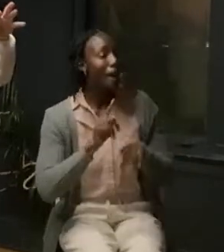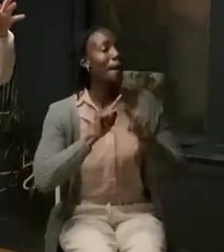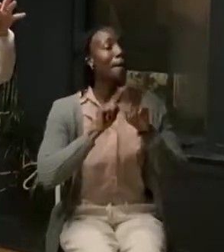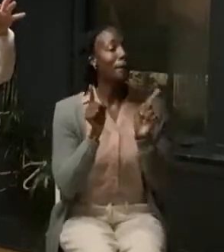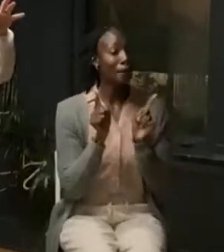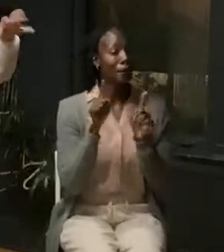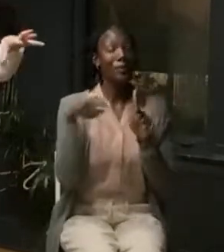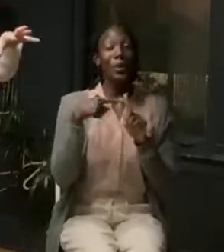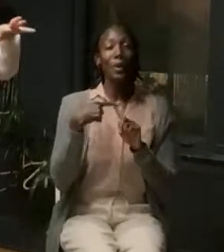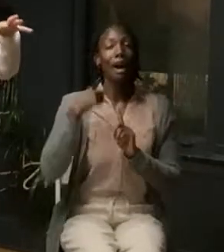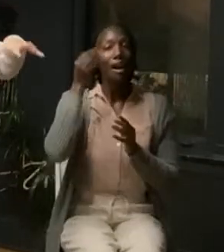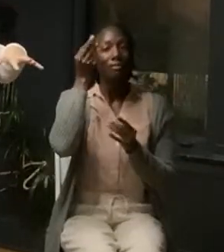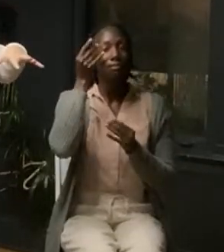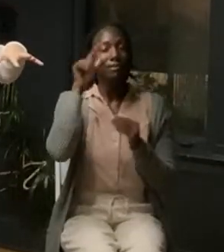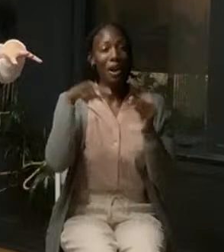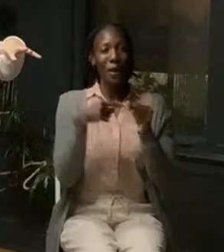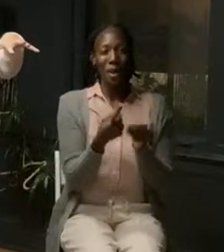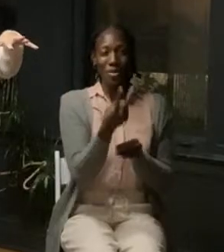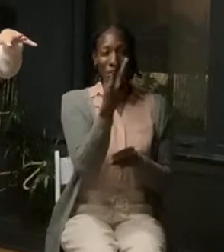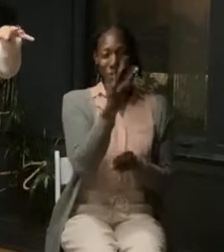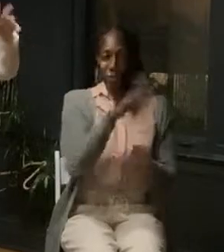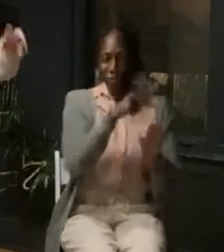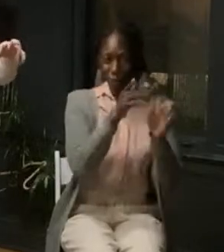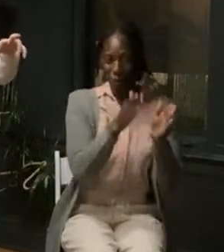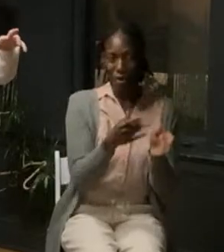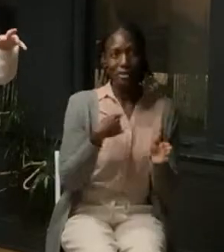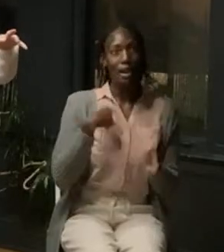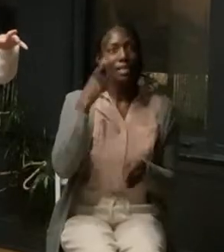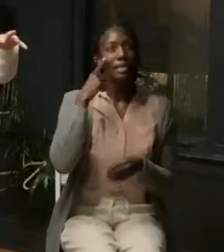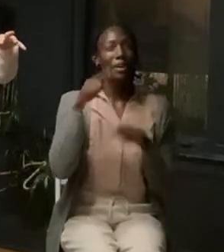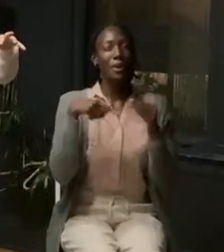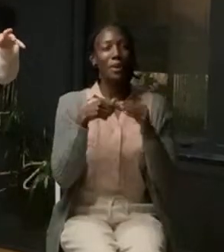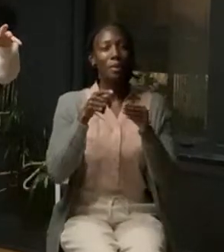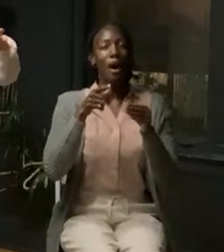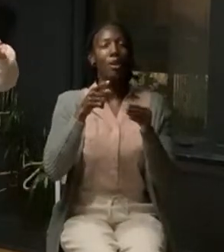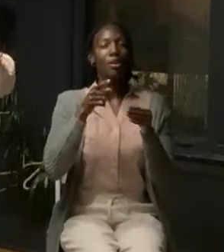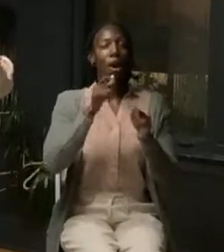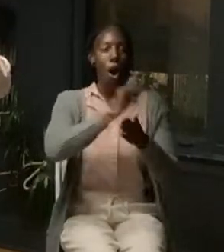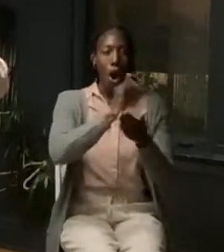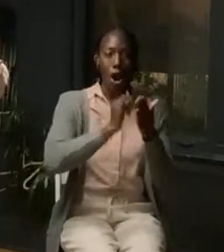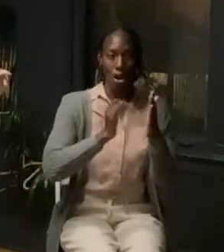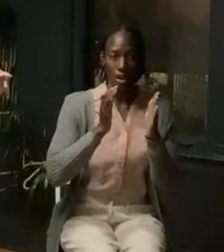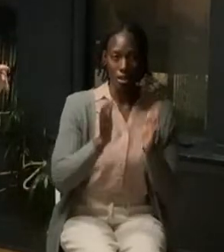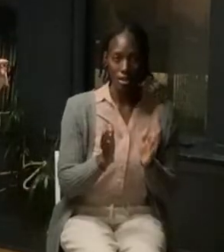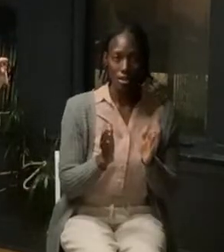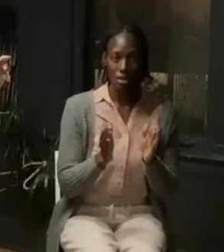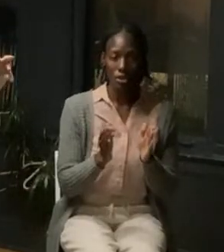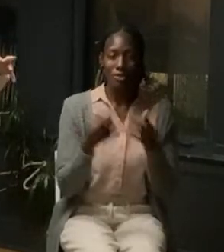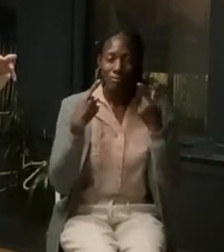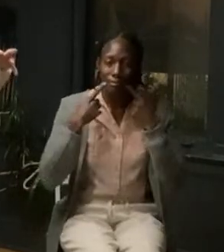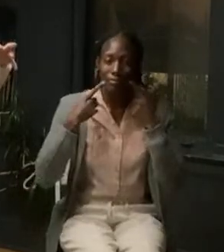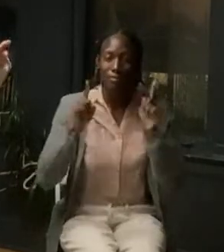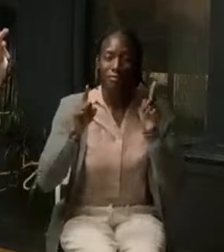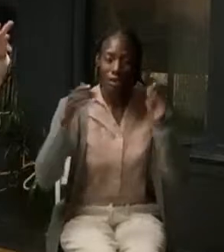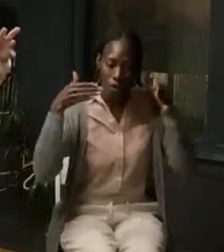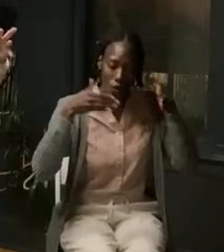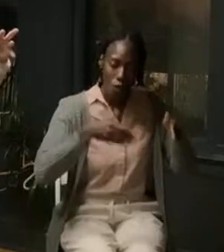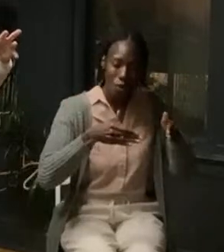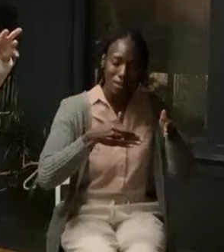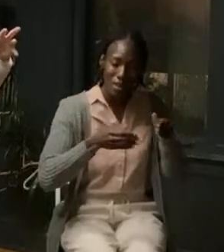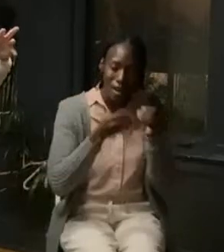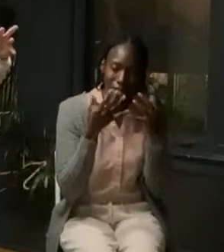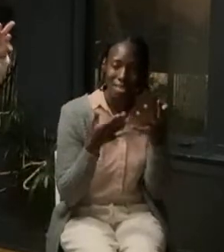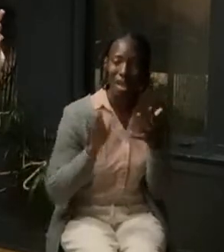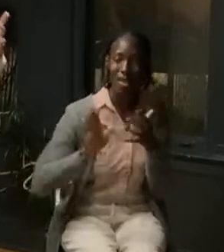of people and artists who have managed to devote so much of their lives to the building